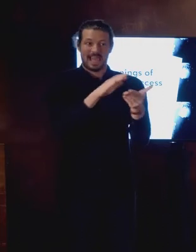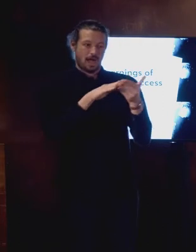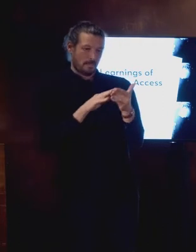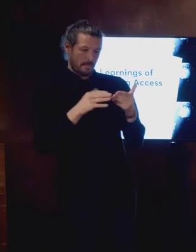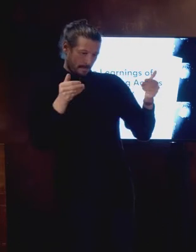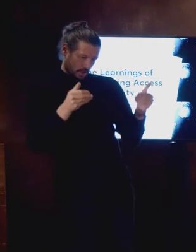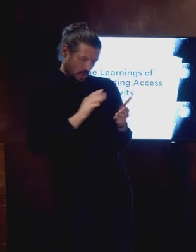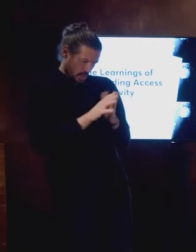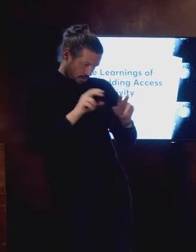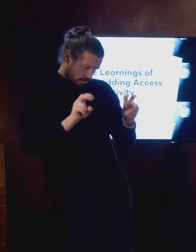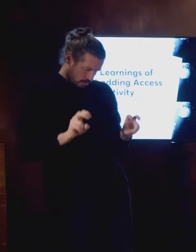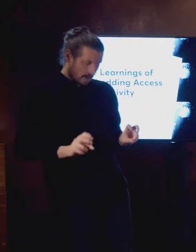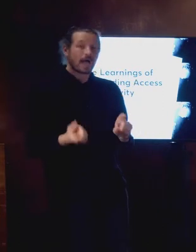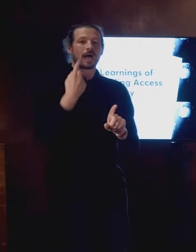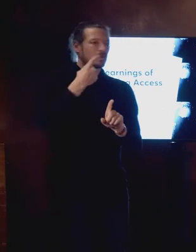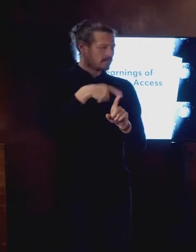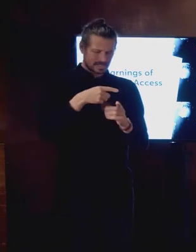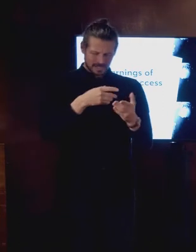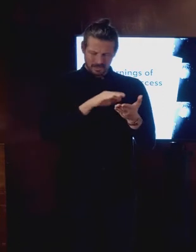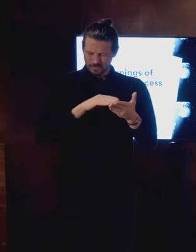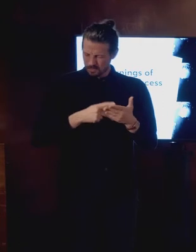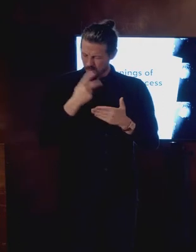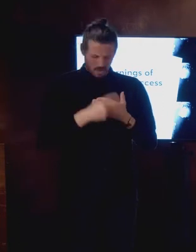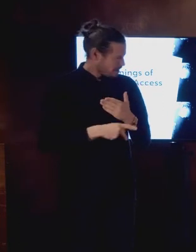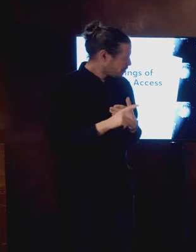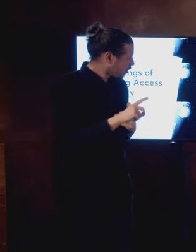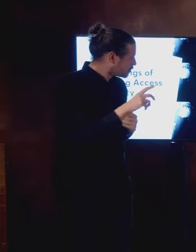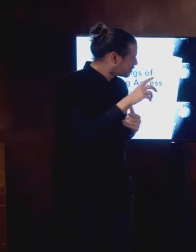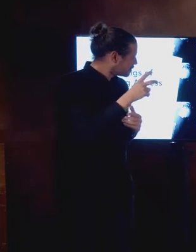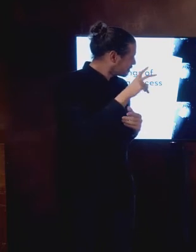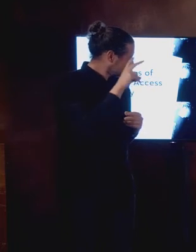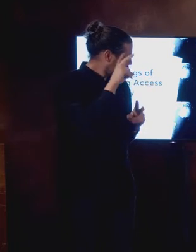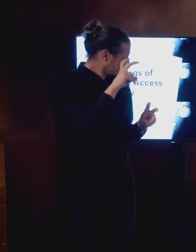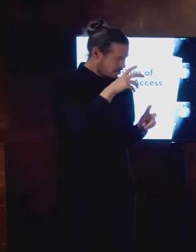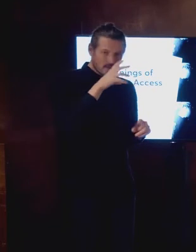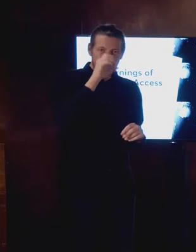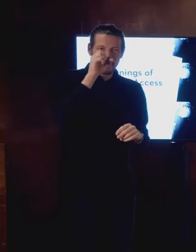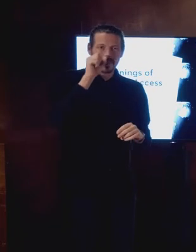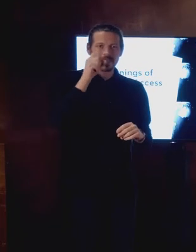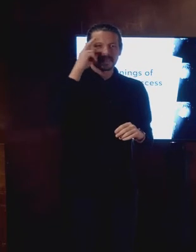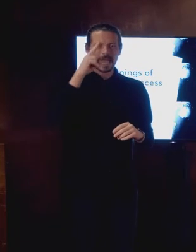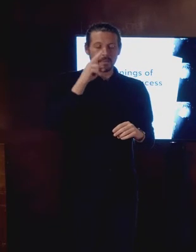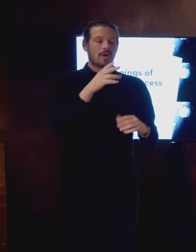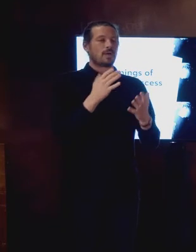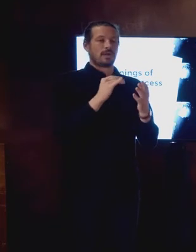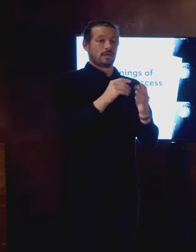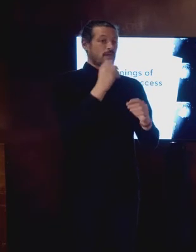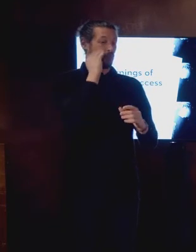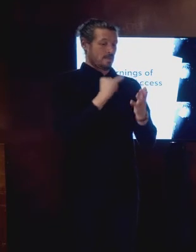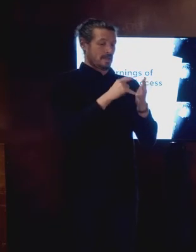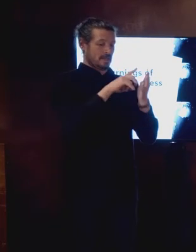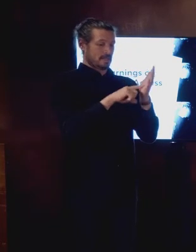but also a program. Can you remember the name of it? Because we might have to send it. Because Selene worked something out where we